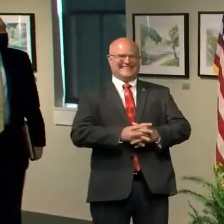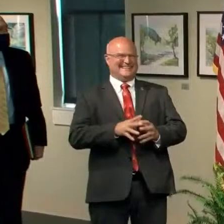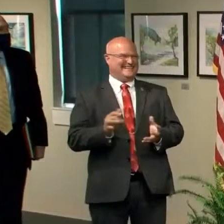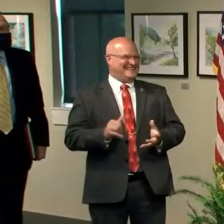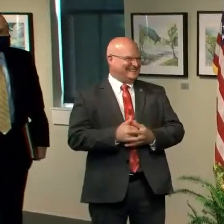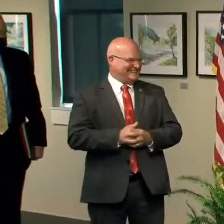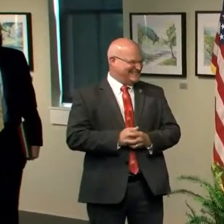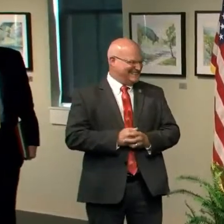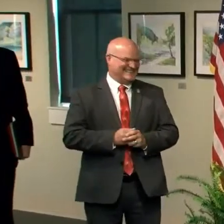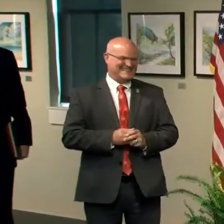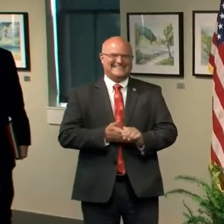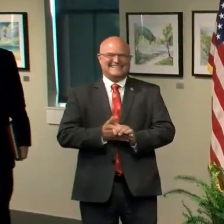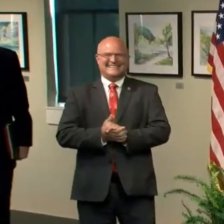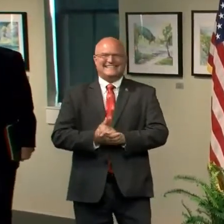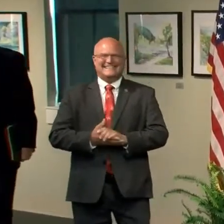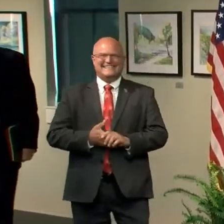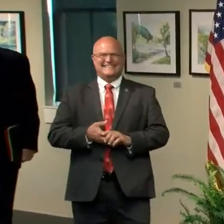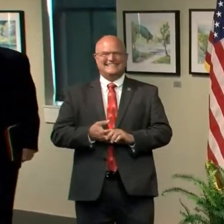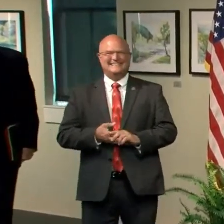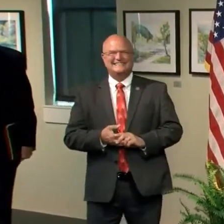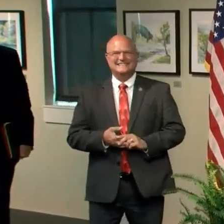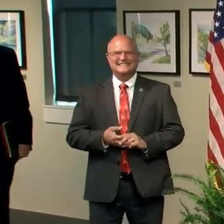in.